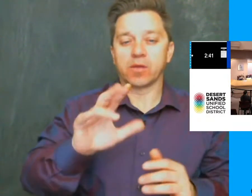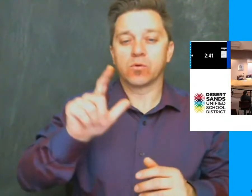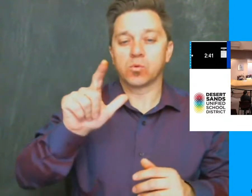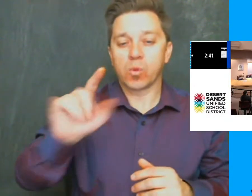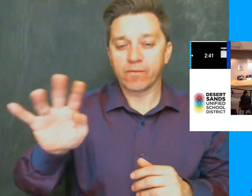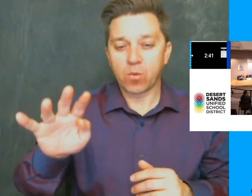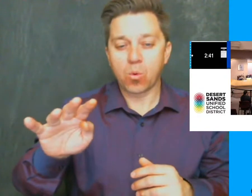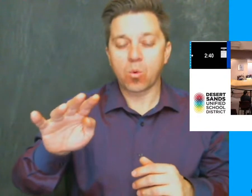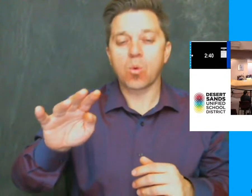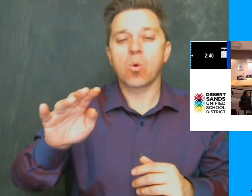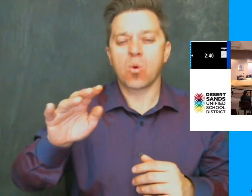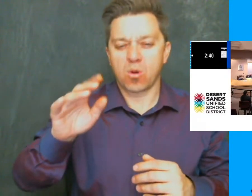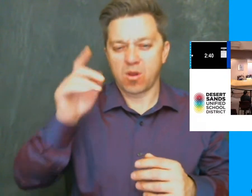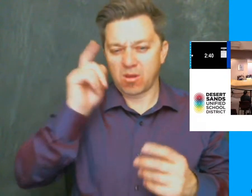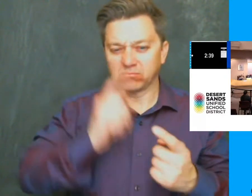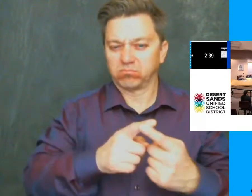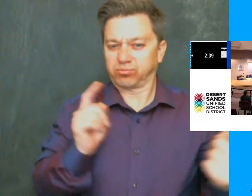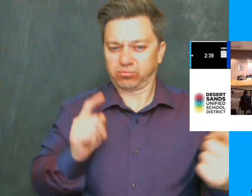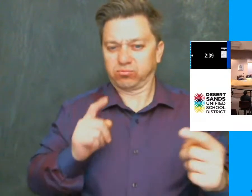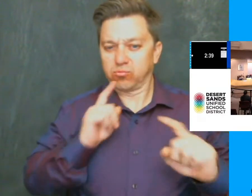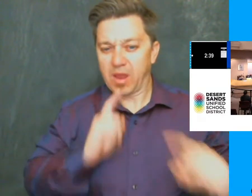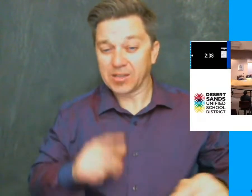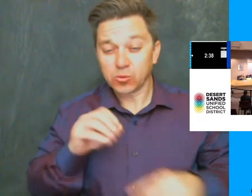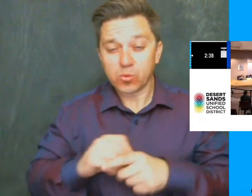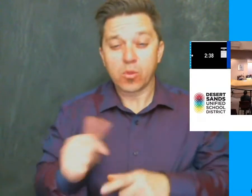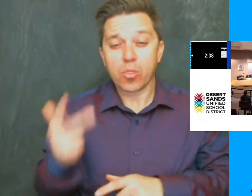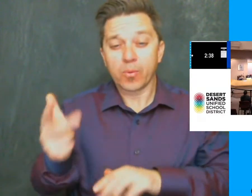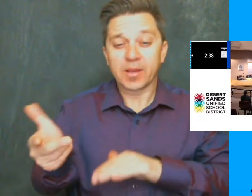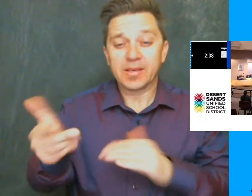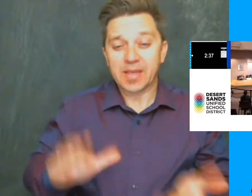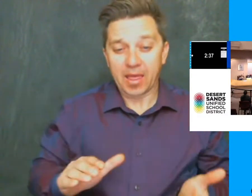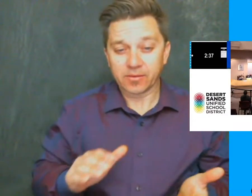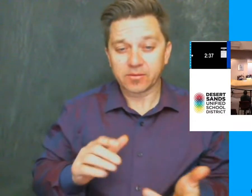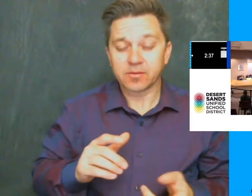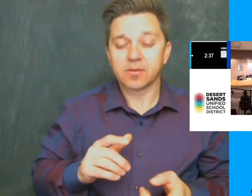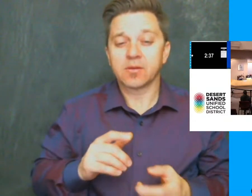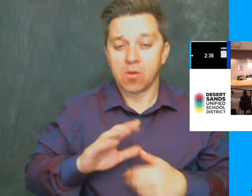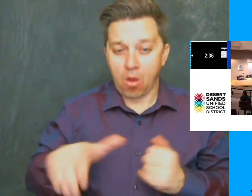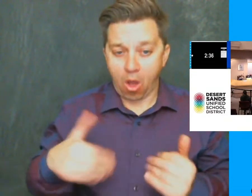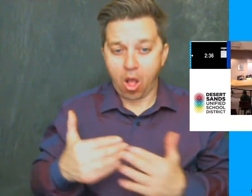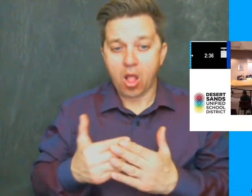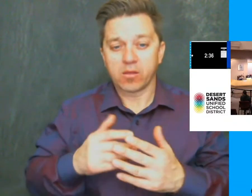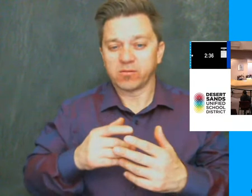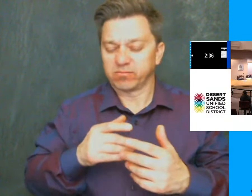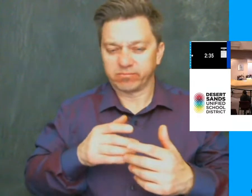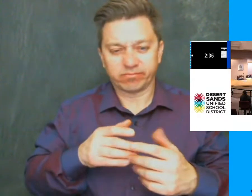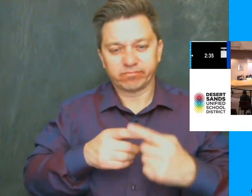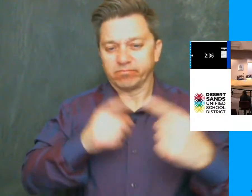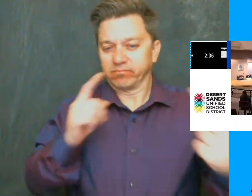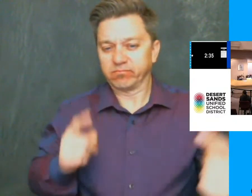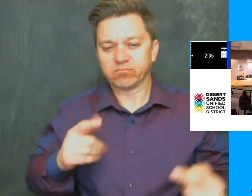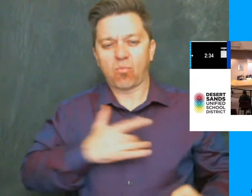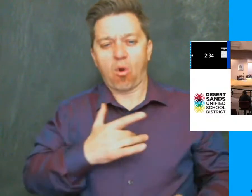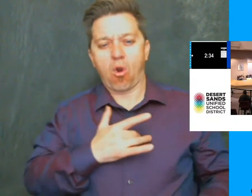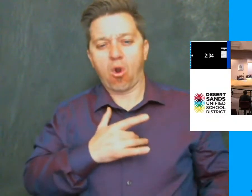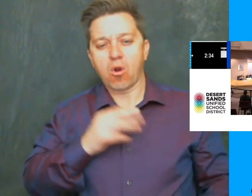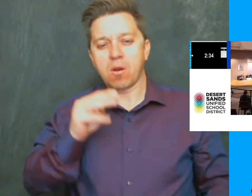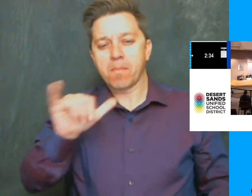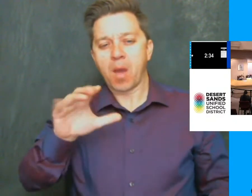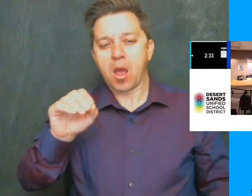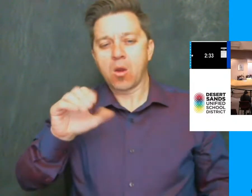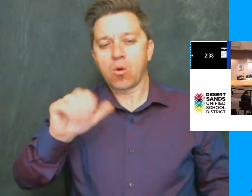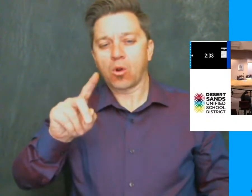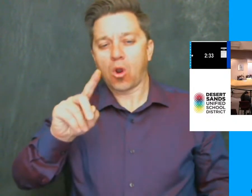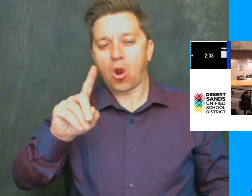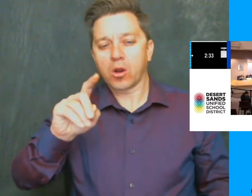7,724 adverse reactions, including 3 deaths. All of the adverse reactions are myocarditis and blood clotting.